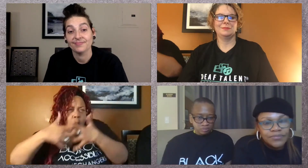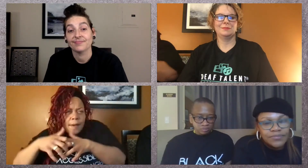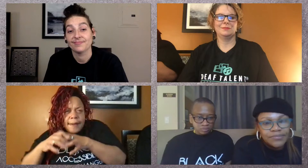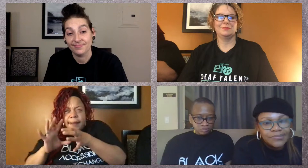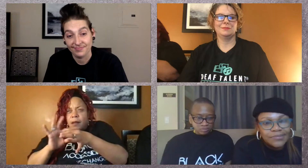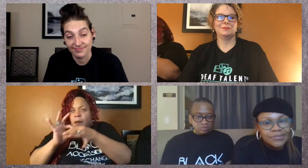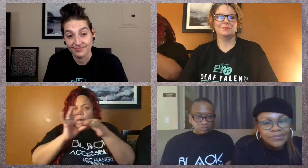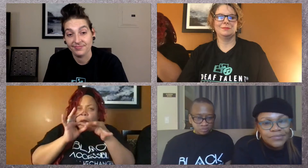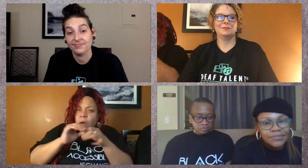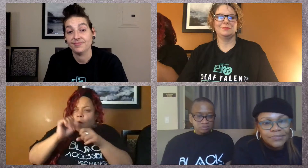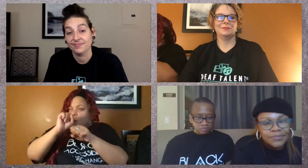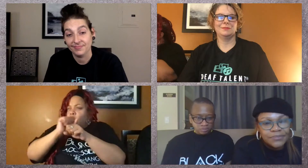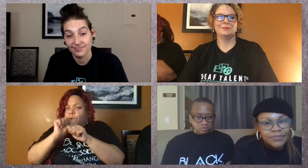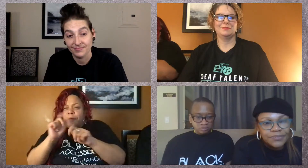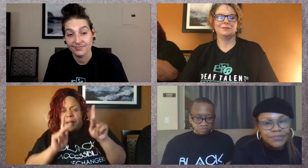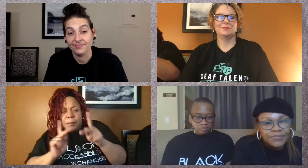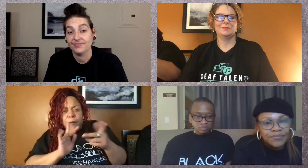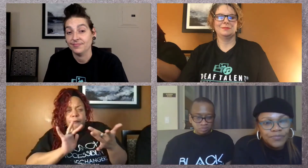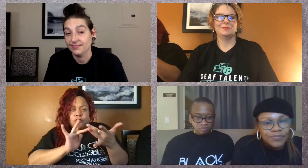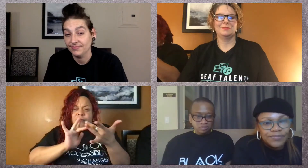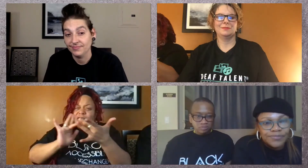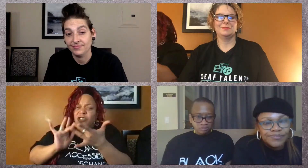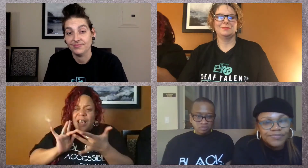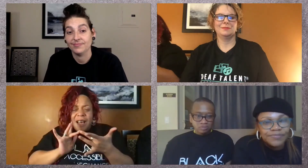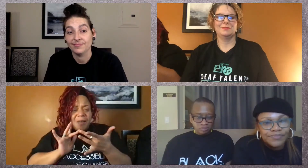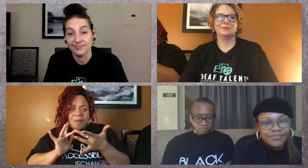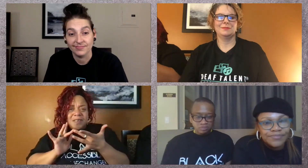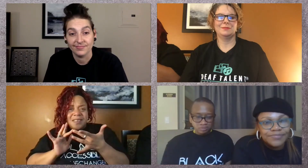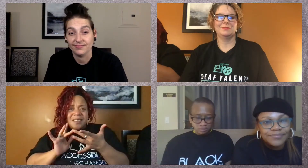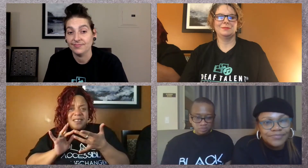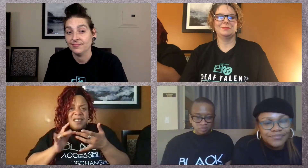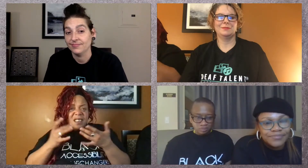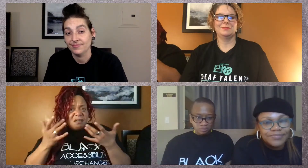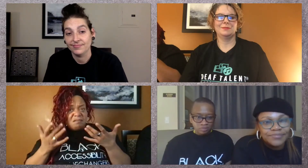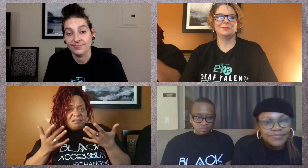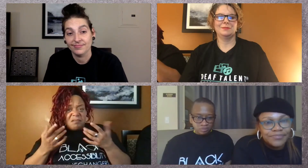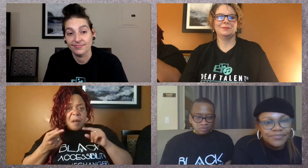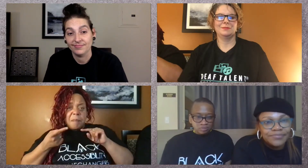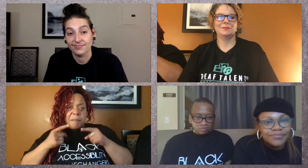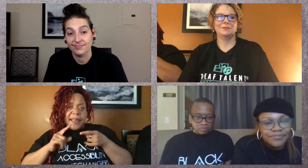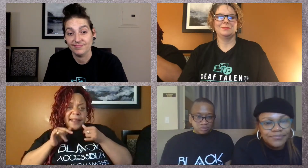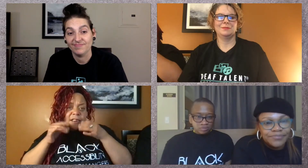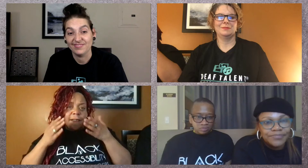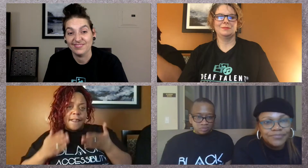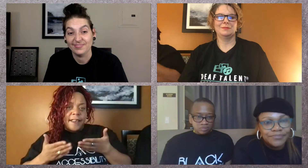how much you plan, how much you network,